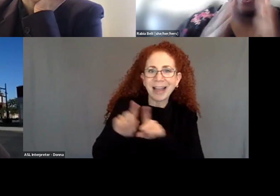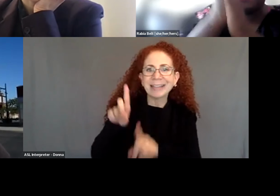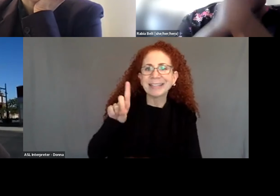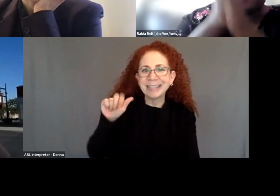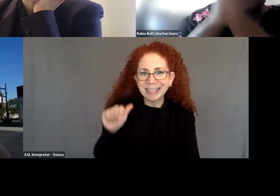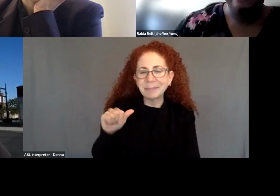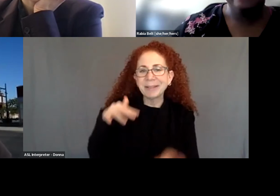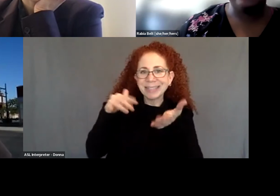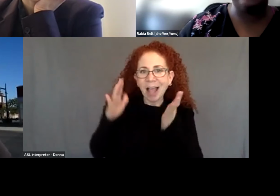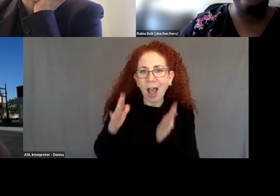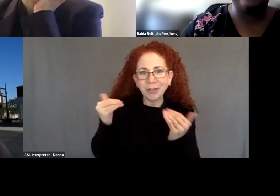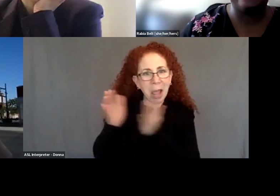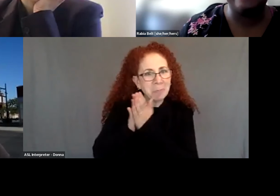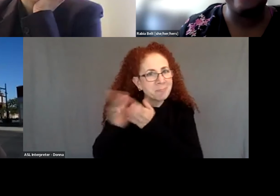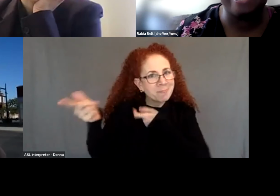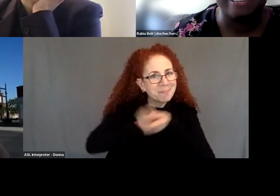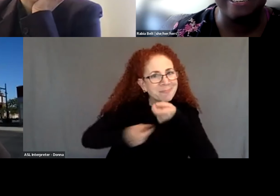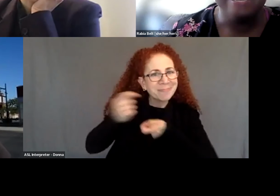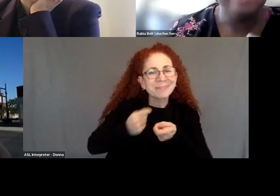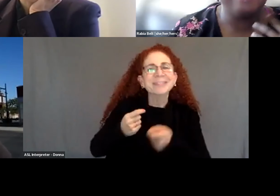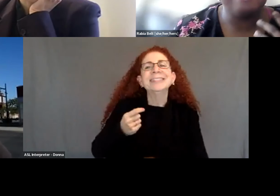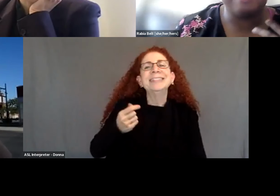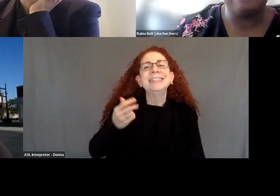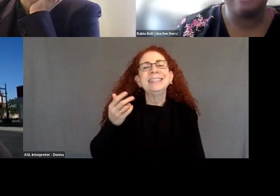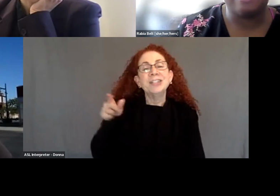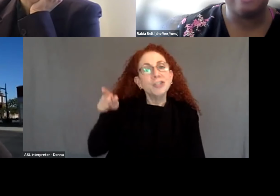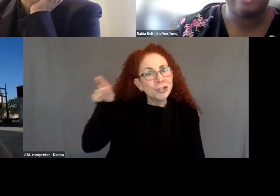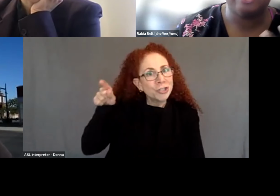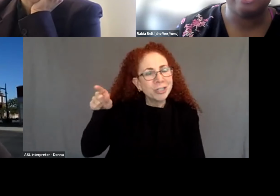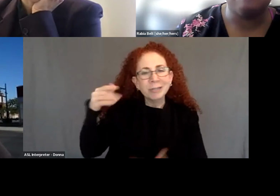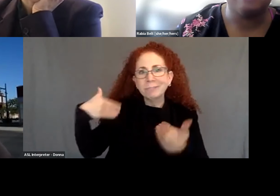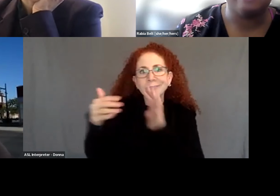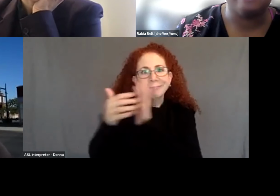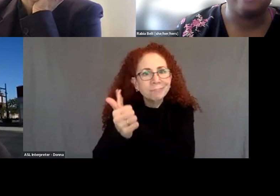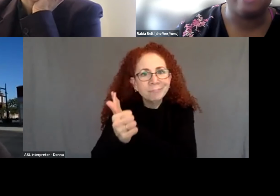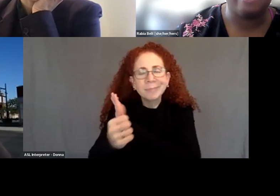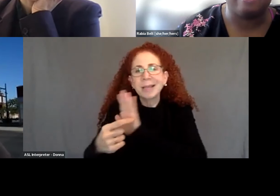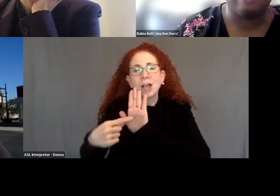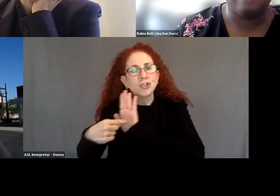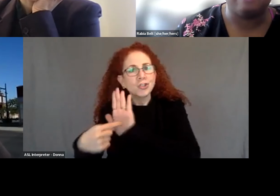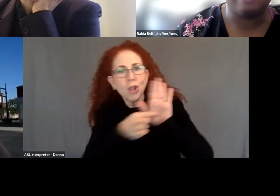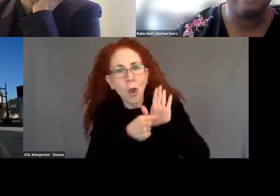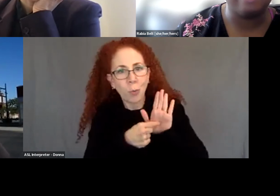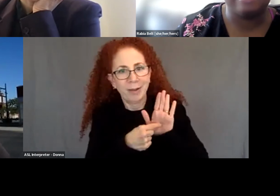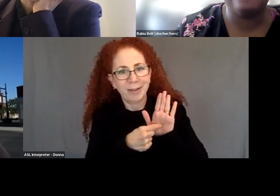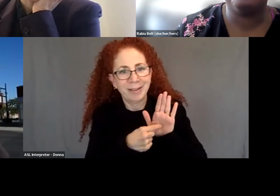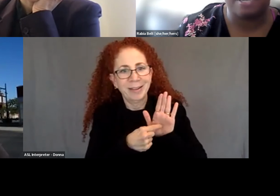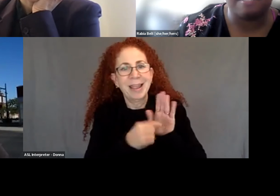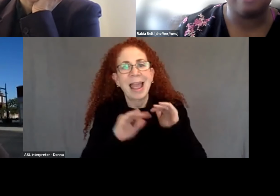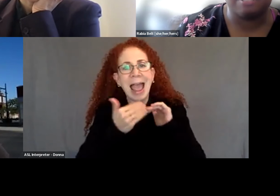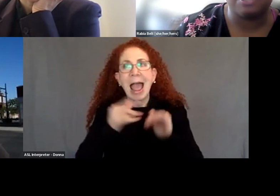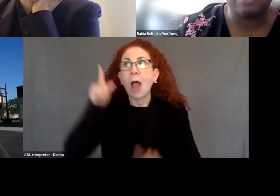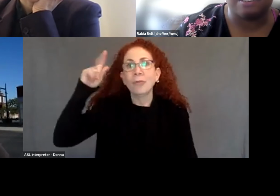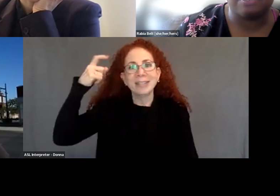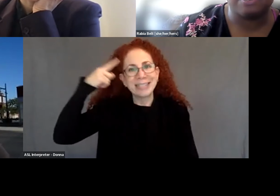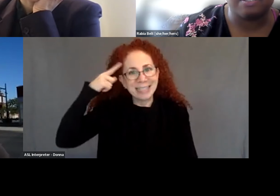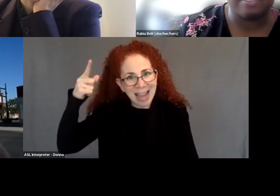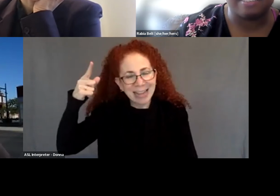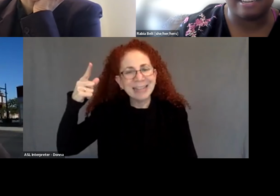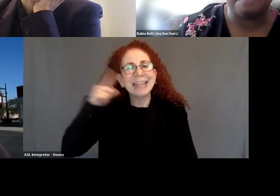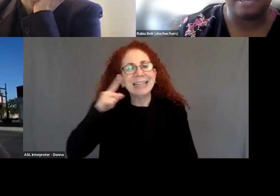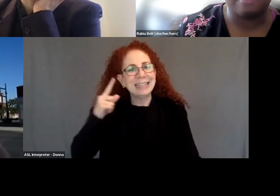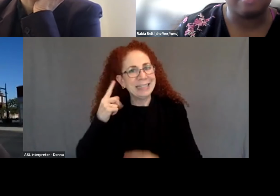now is that she's so good at showing how the state is puzzling through